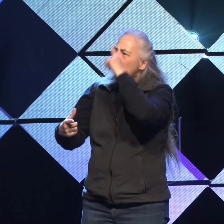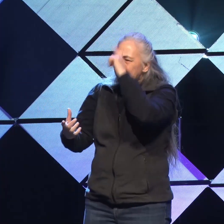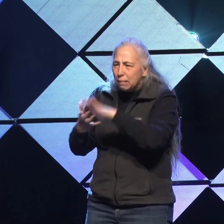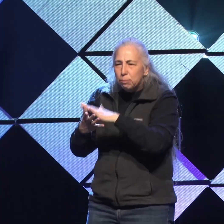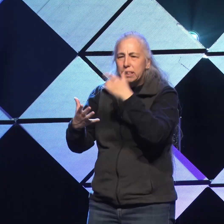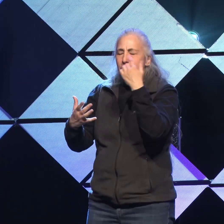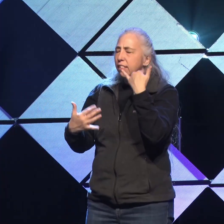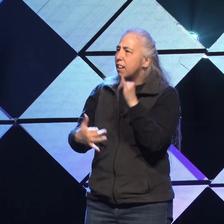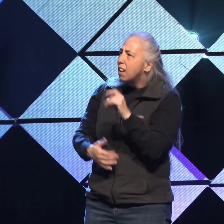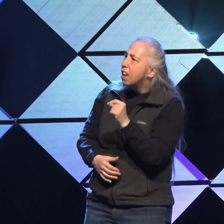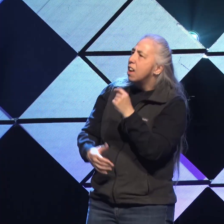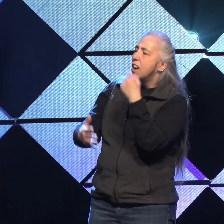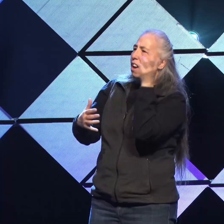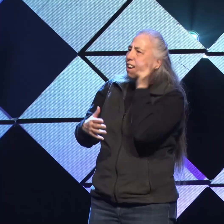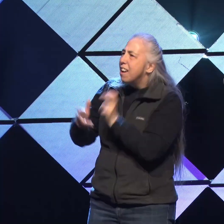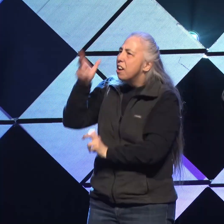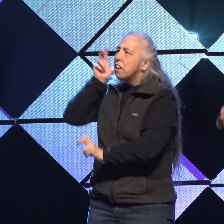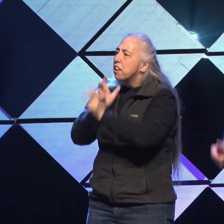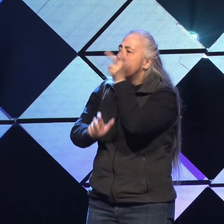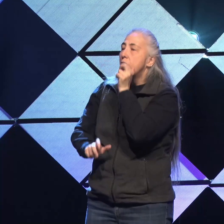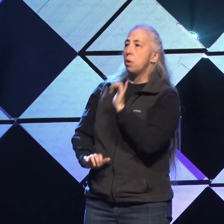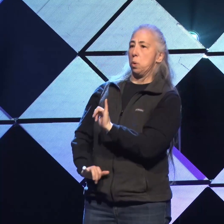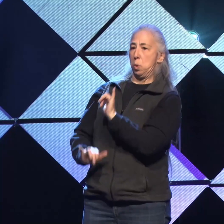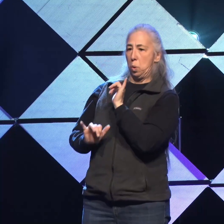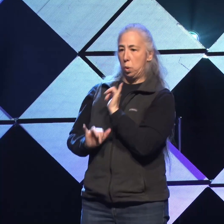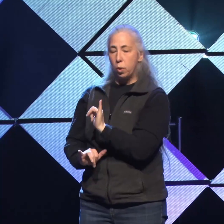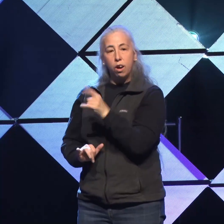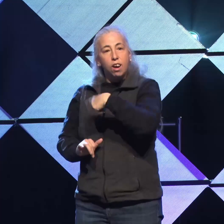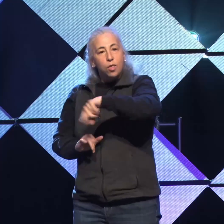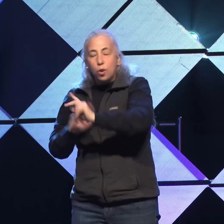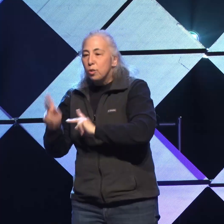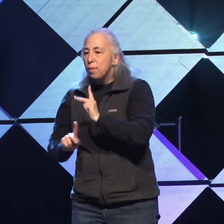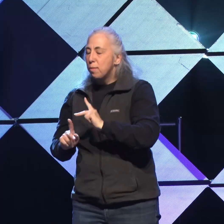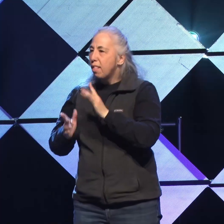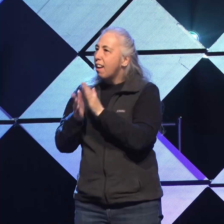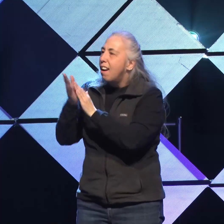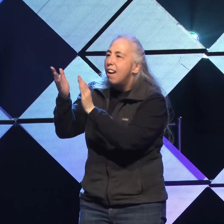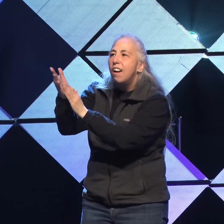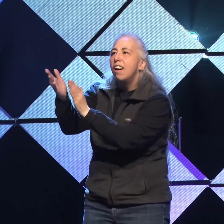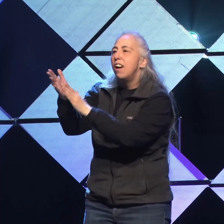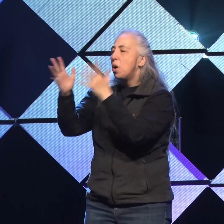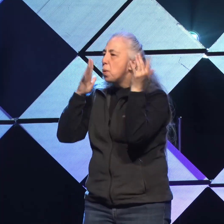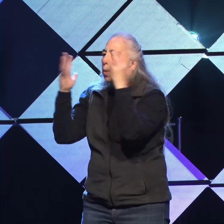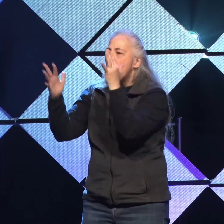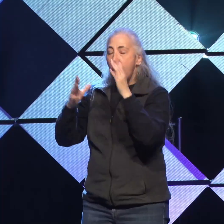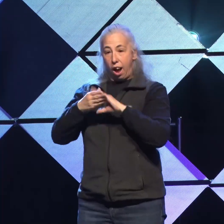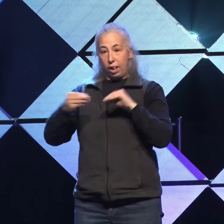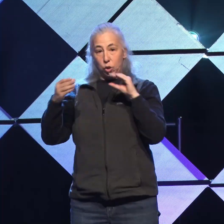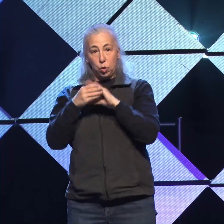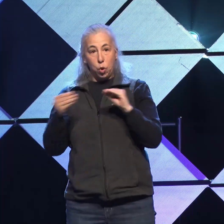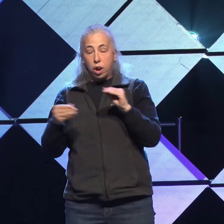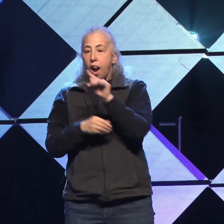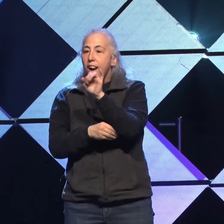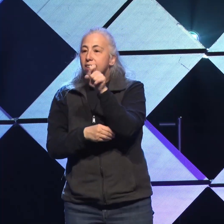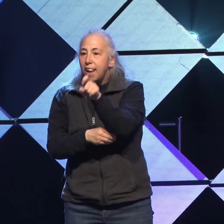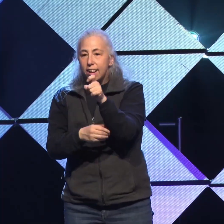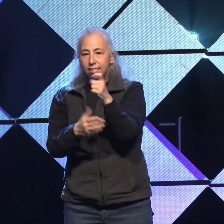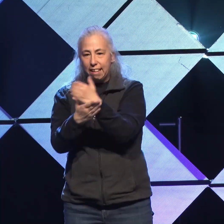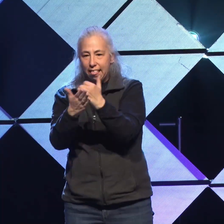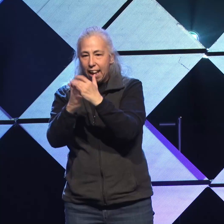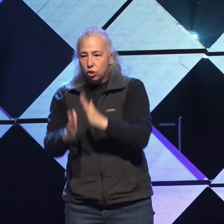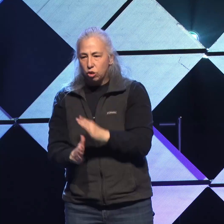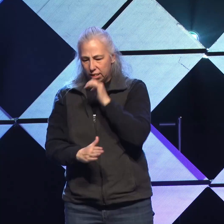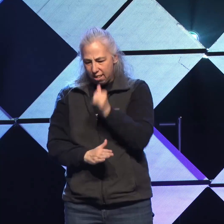this? Tax collectors in the crowd are going nuts. They're going, a story where a tax collector's not the butt of